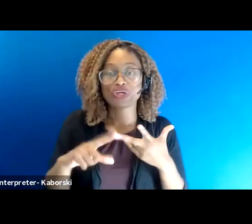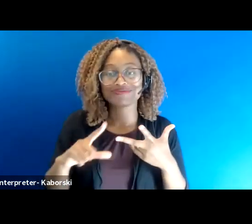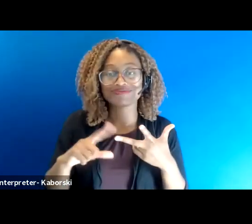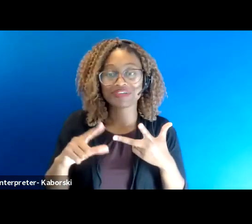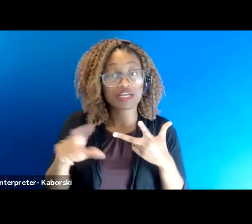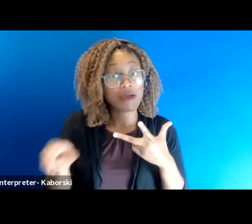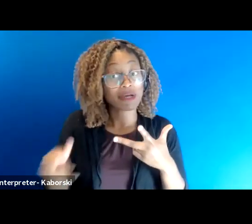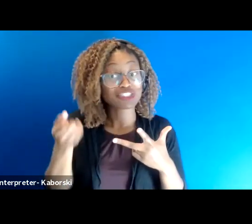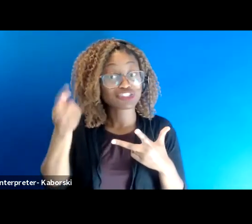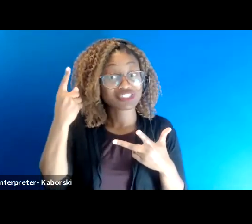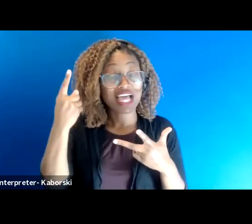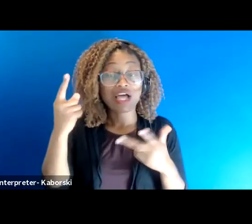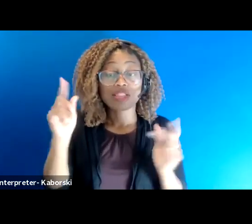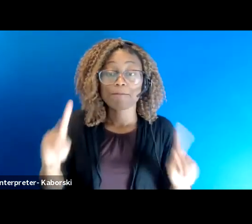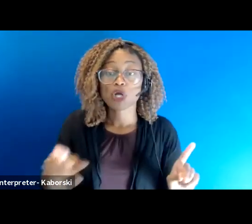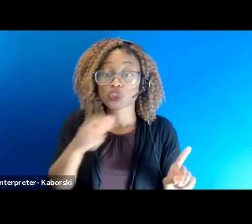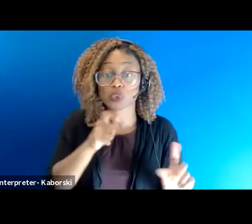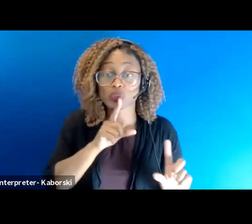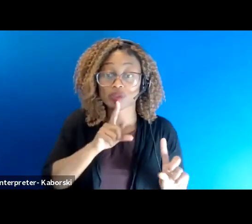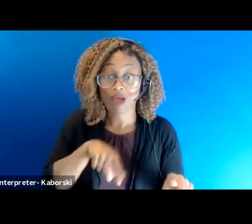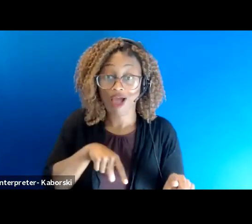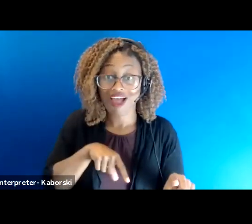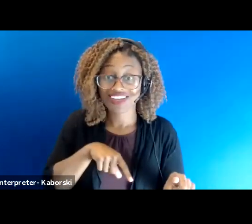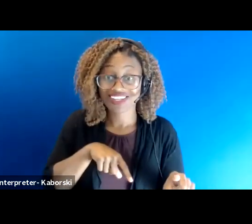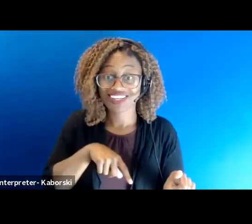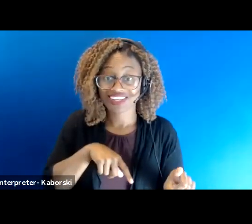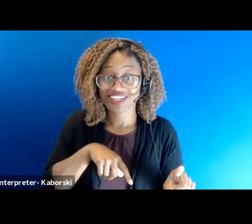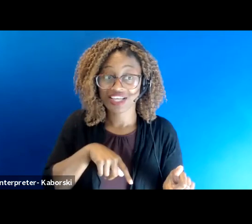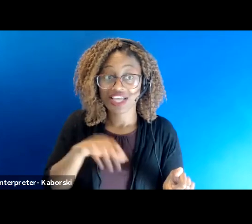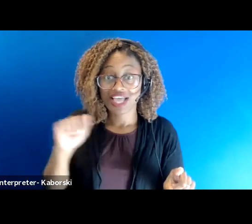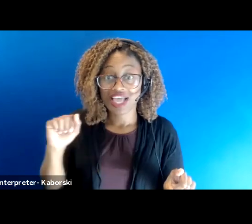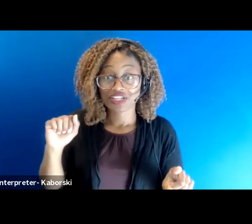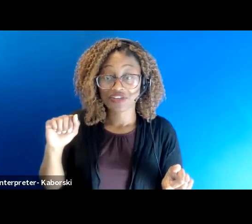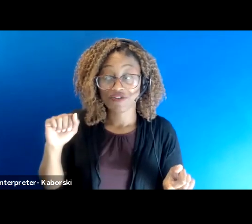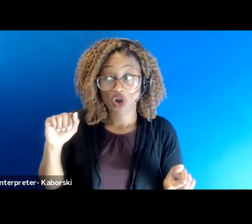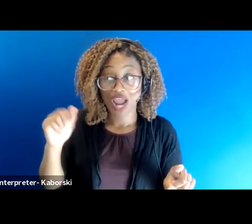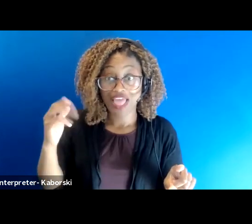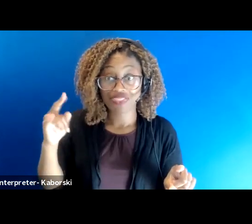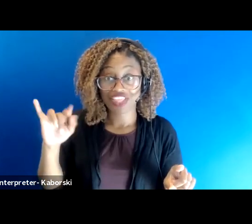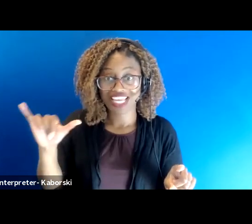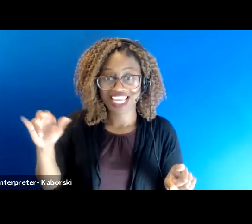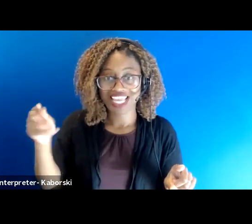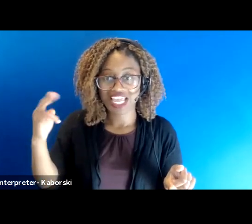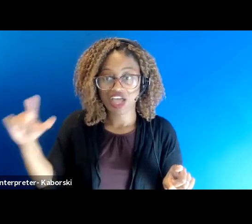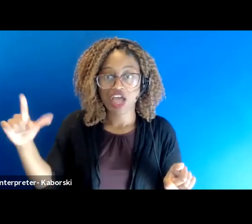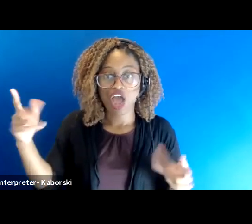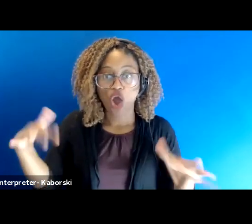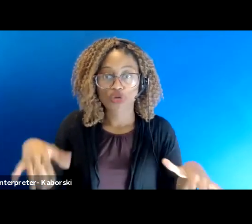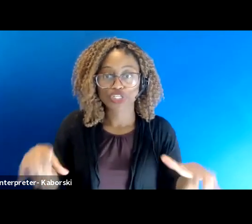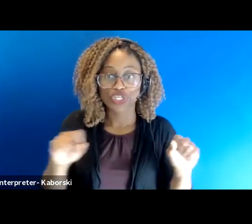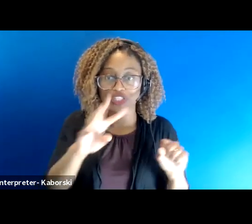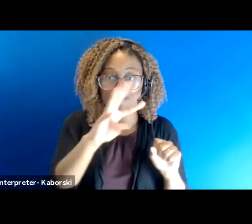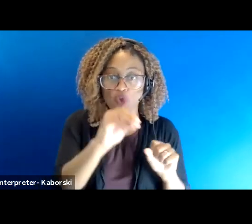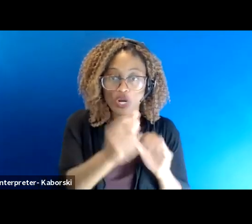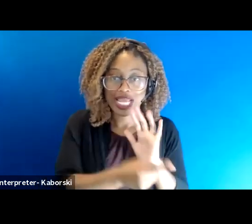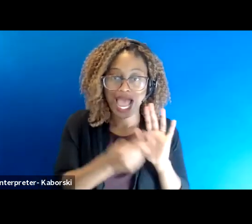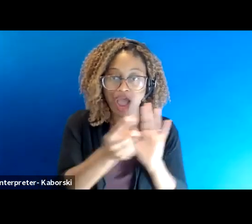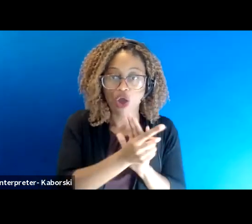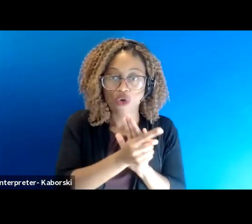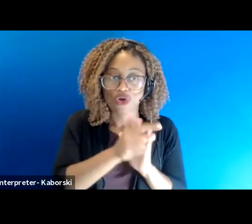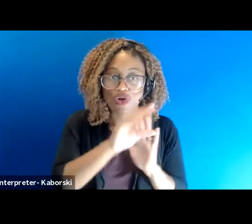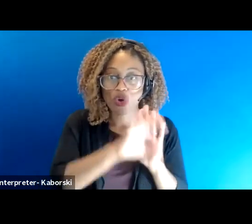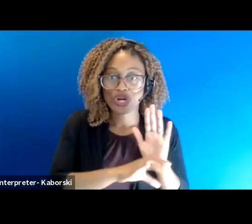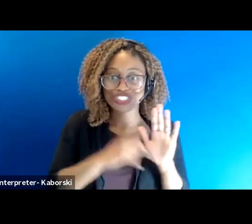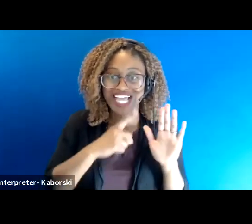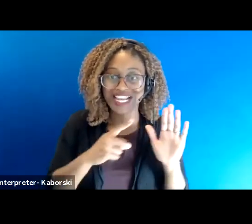that the person who responded to Anthony Hill had taken the 40-hour course and